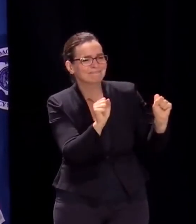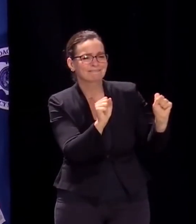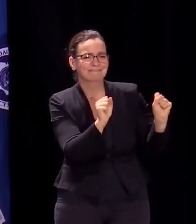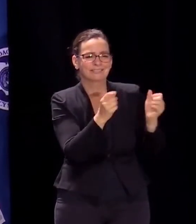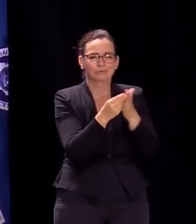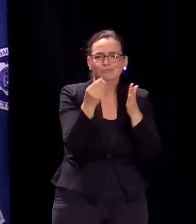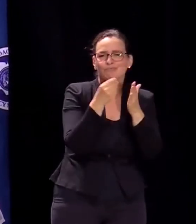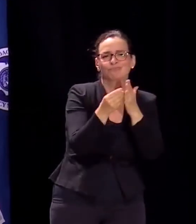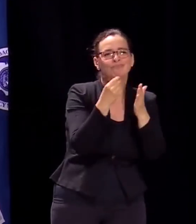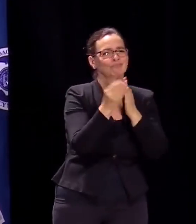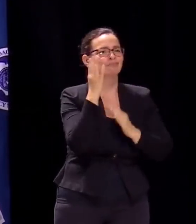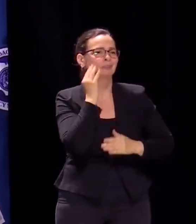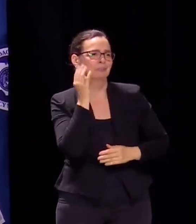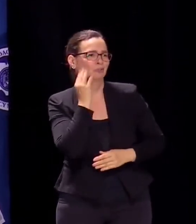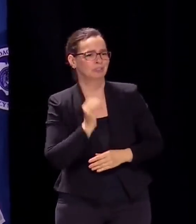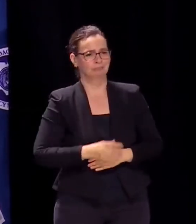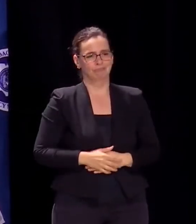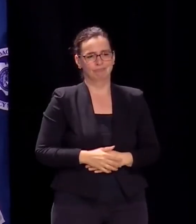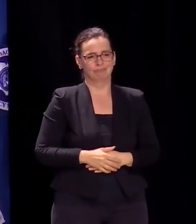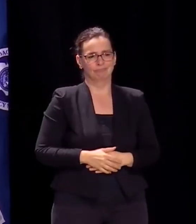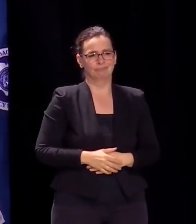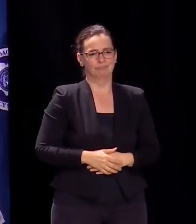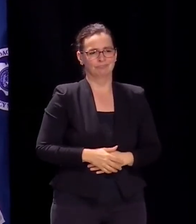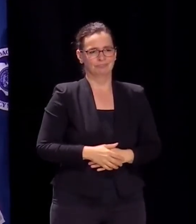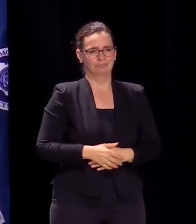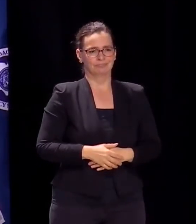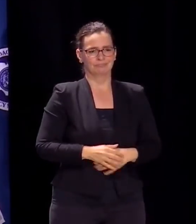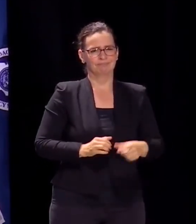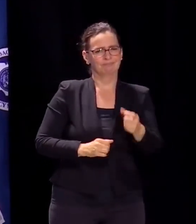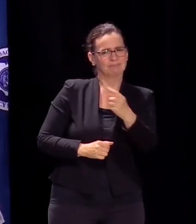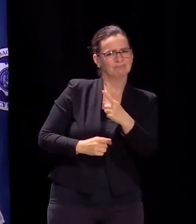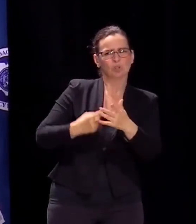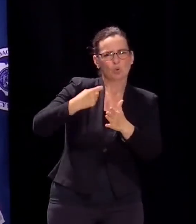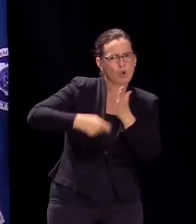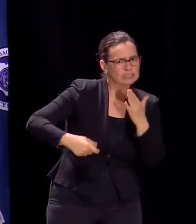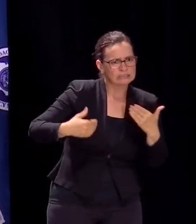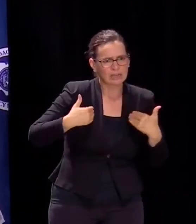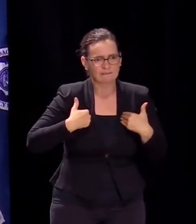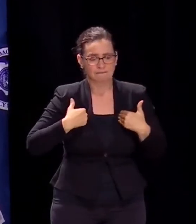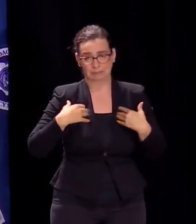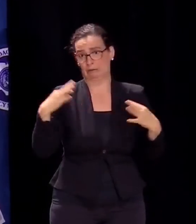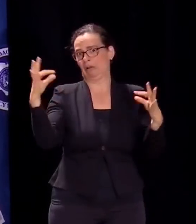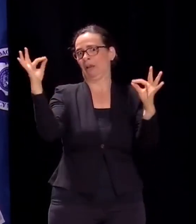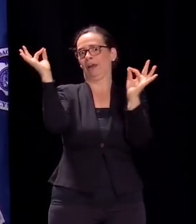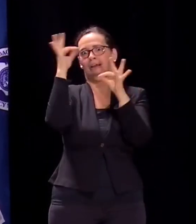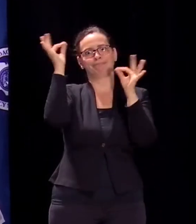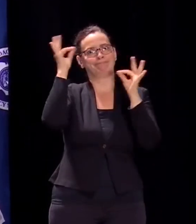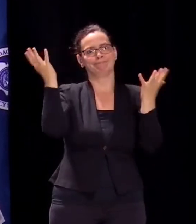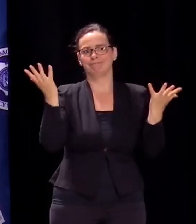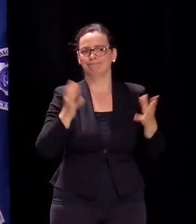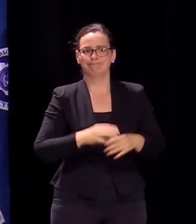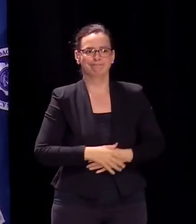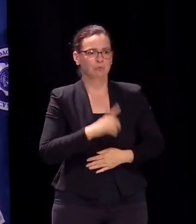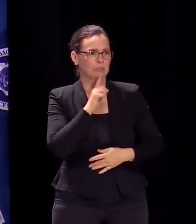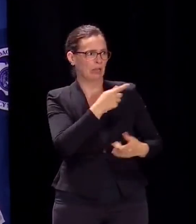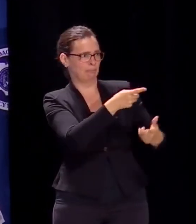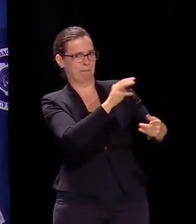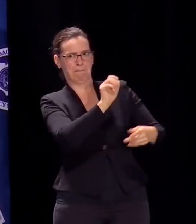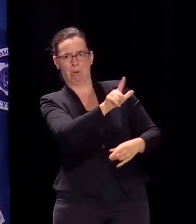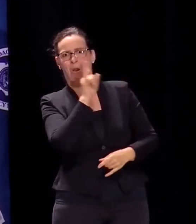cost look like for something? I have no clue what the cost would be for a facility that large.